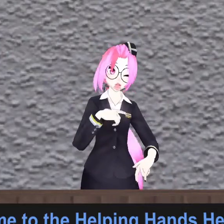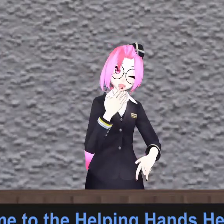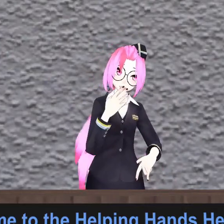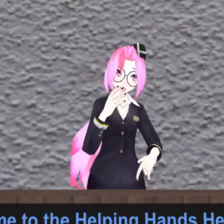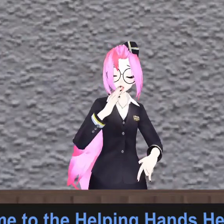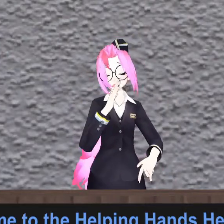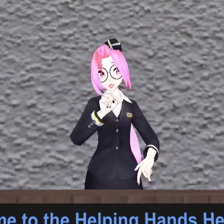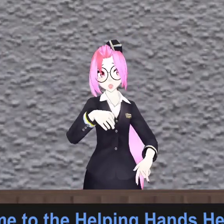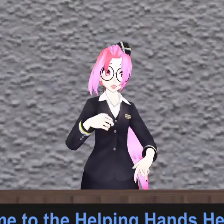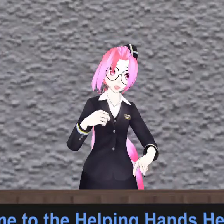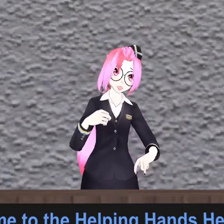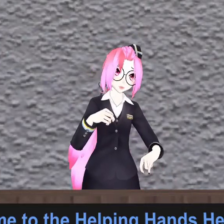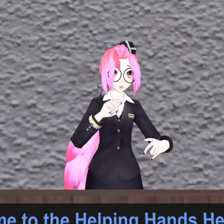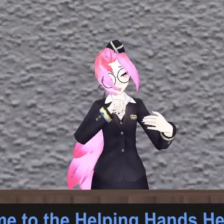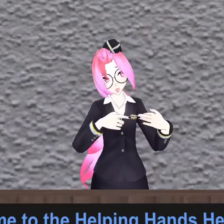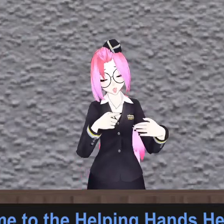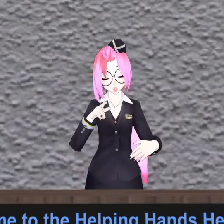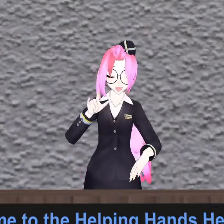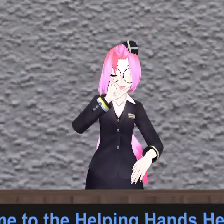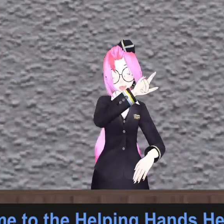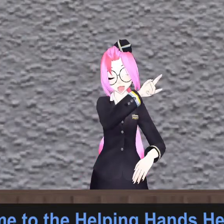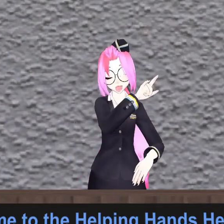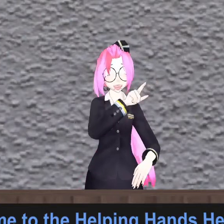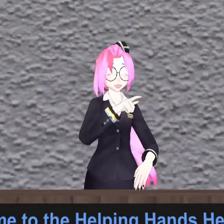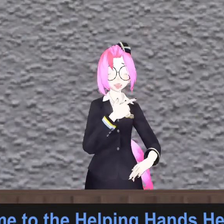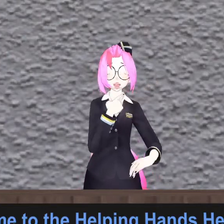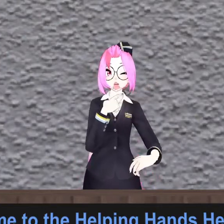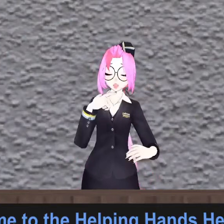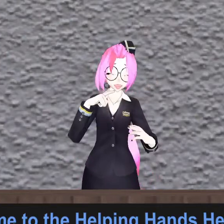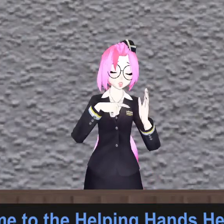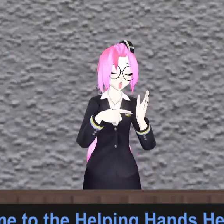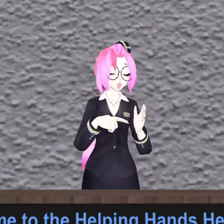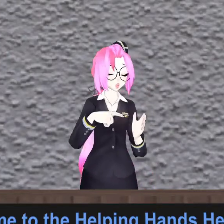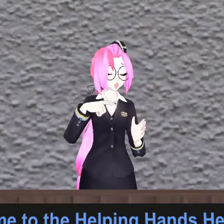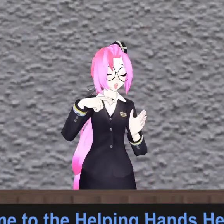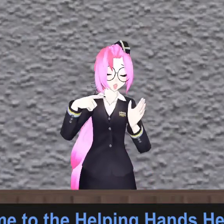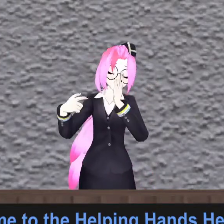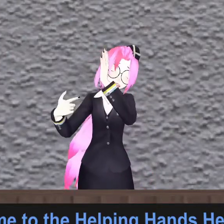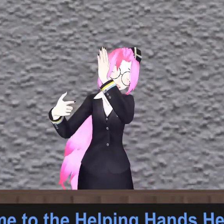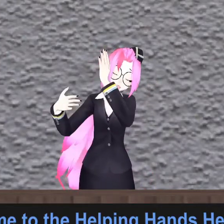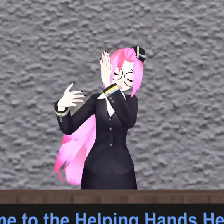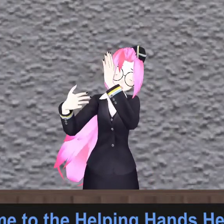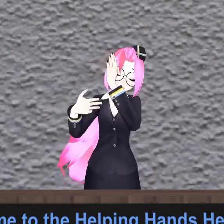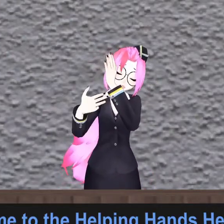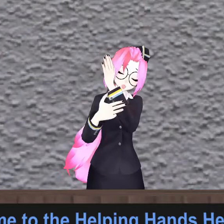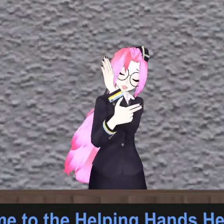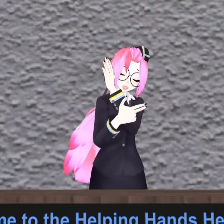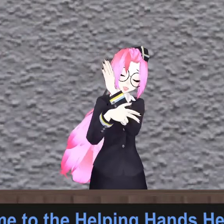I saw elephant start fly, you're going to be showing it. You're going to be like, here's the elephant, it went by a tree, and then